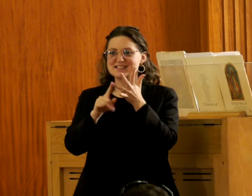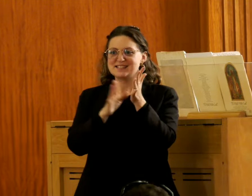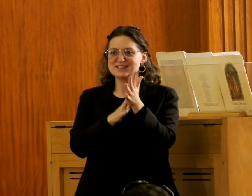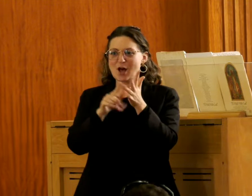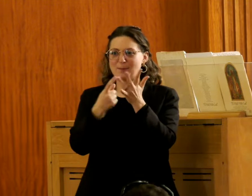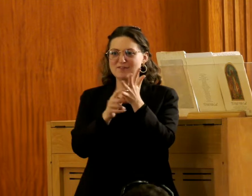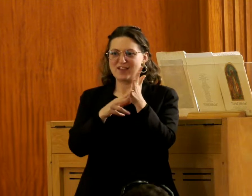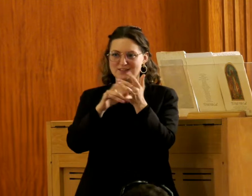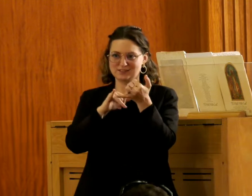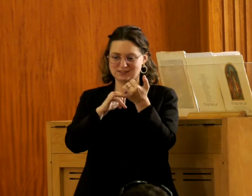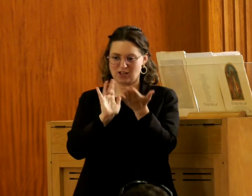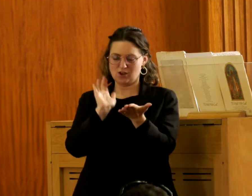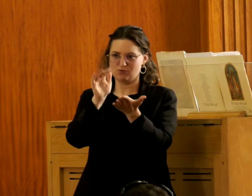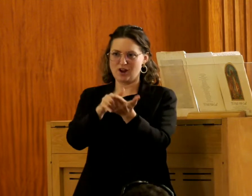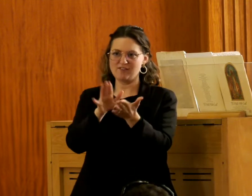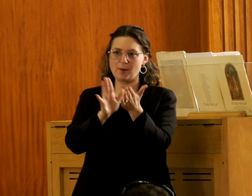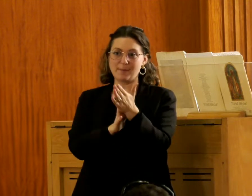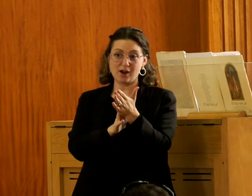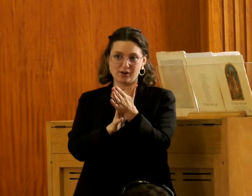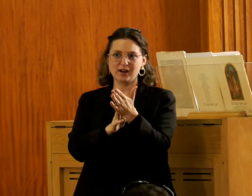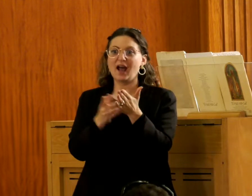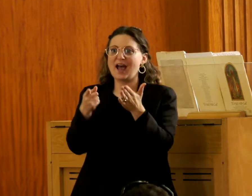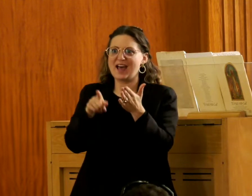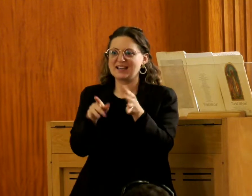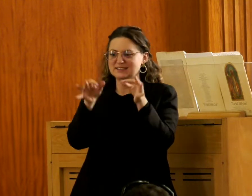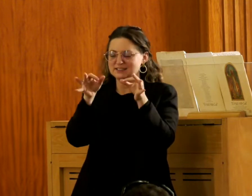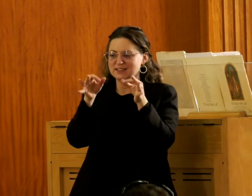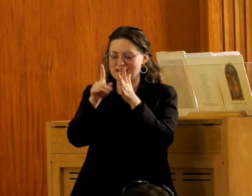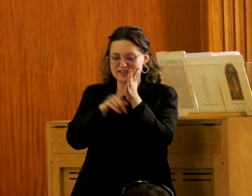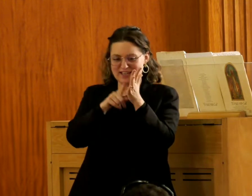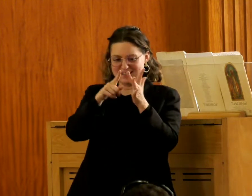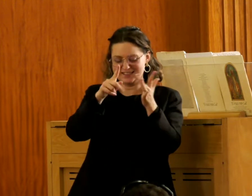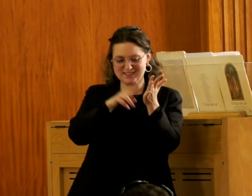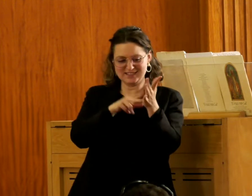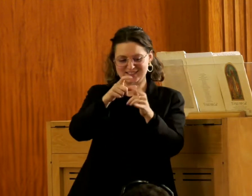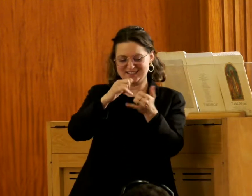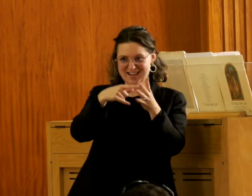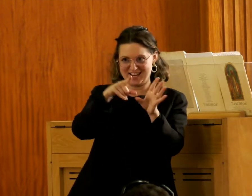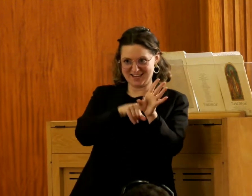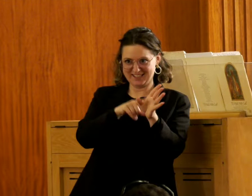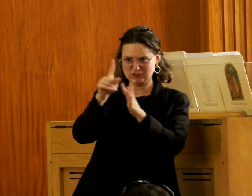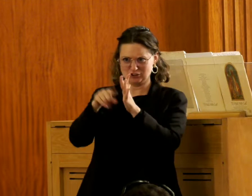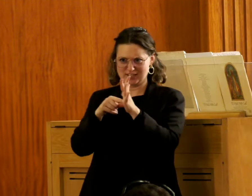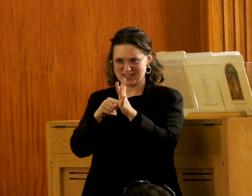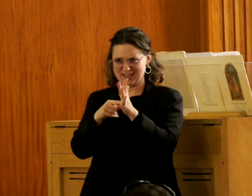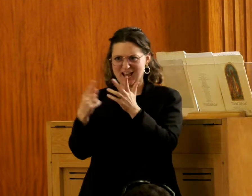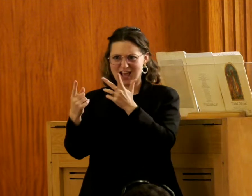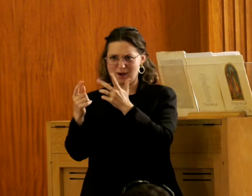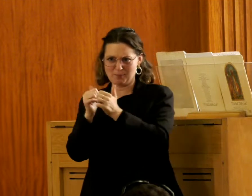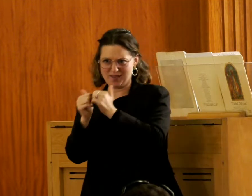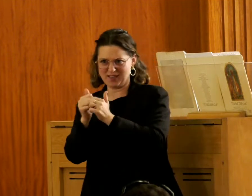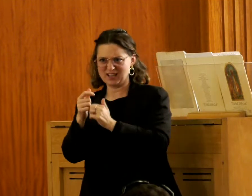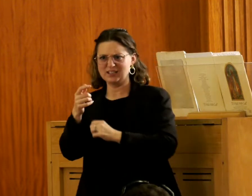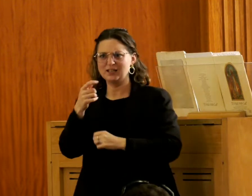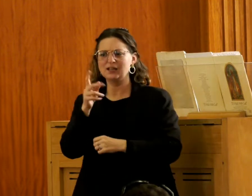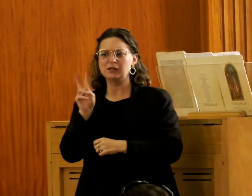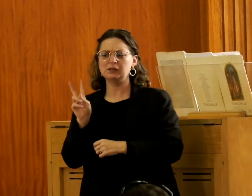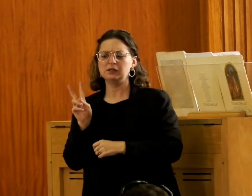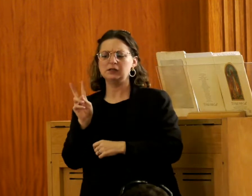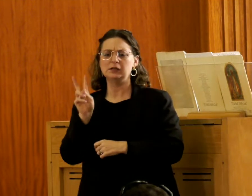young Sid, or Sydney, and Lindsay, Jensen, were soon inventing errands to come to